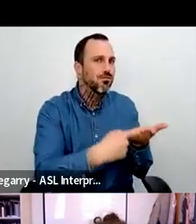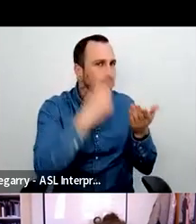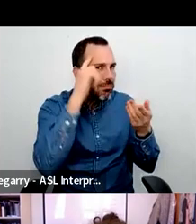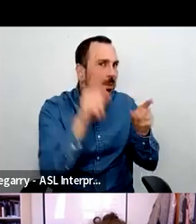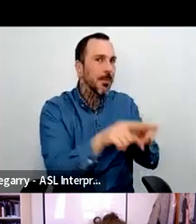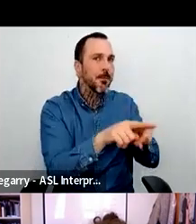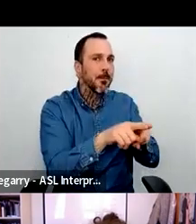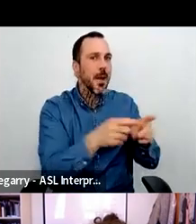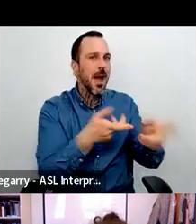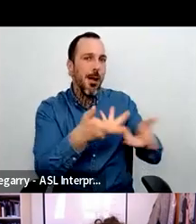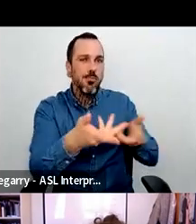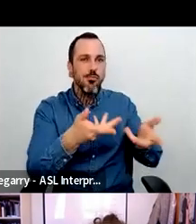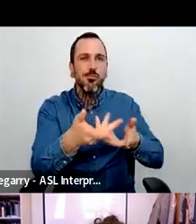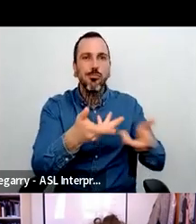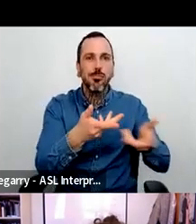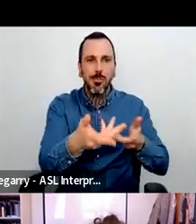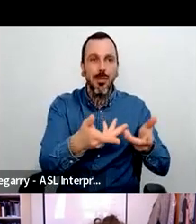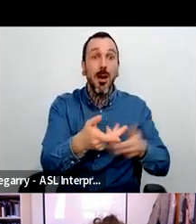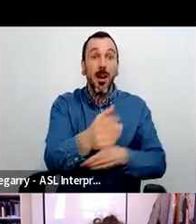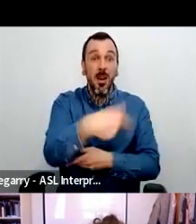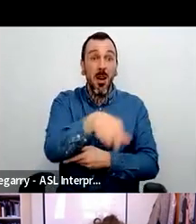only way that we're going to move it forward.